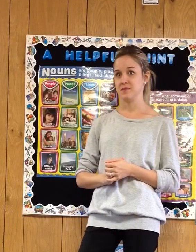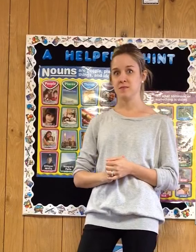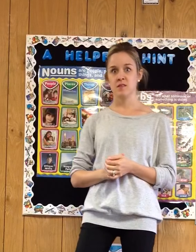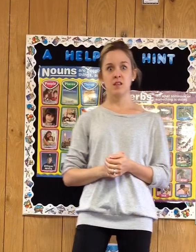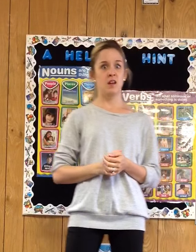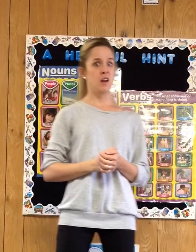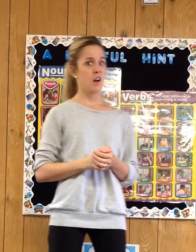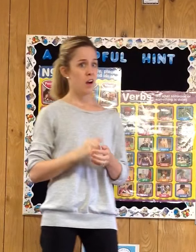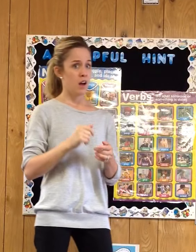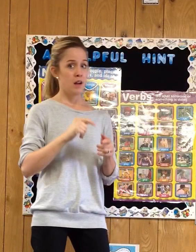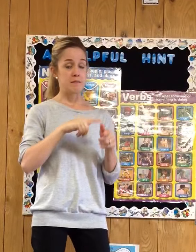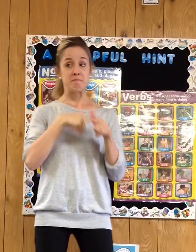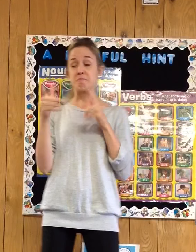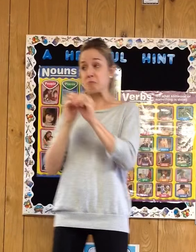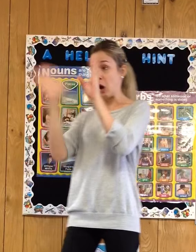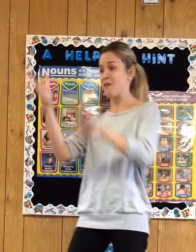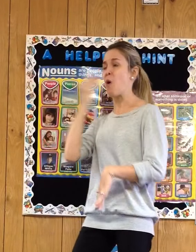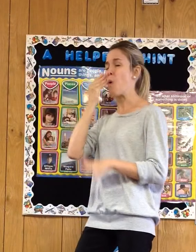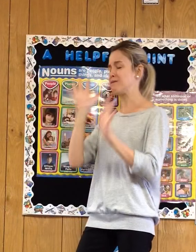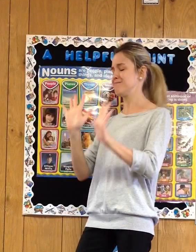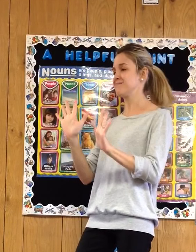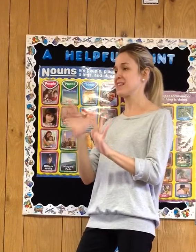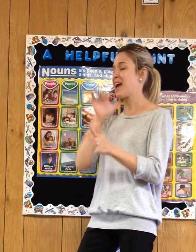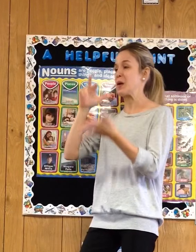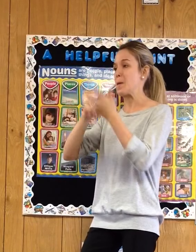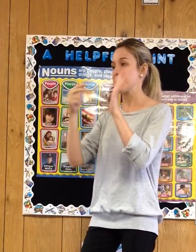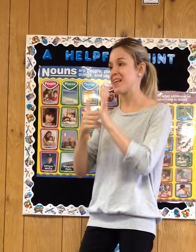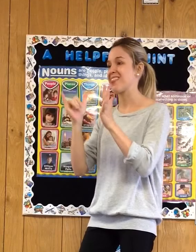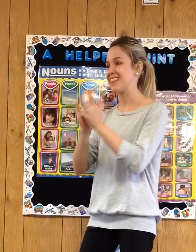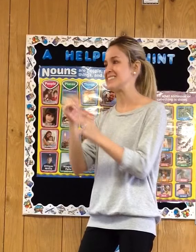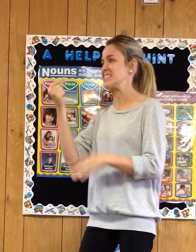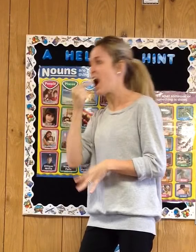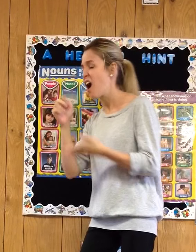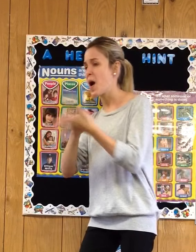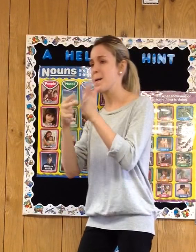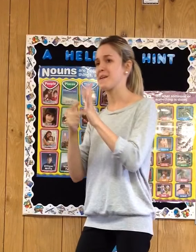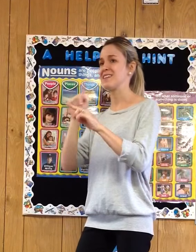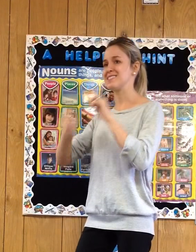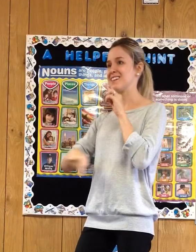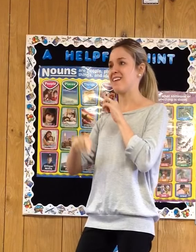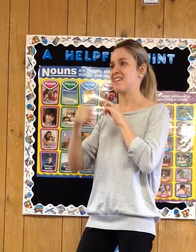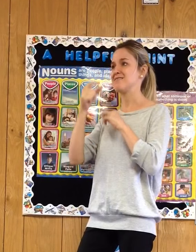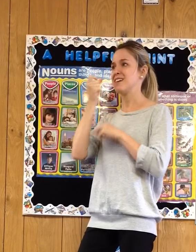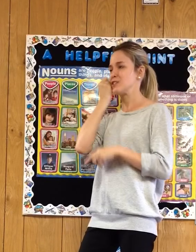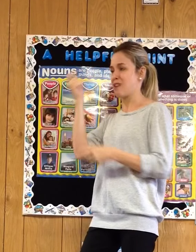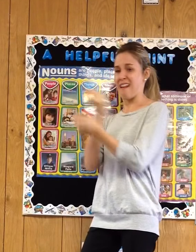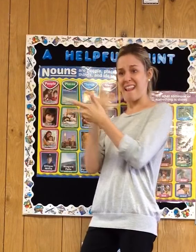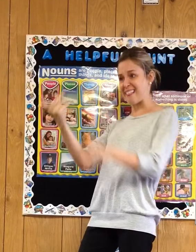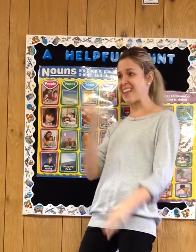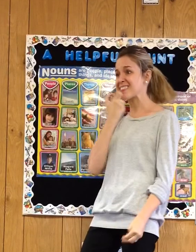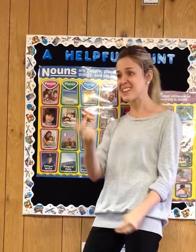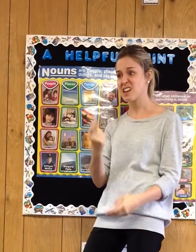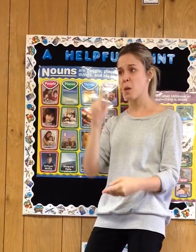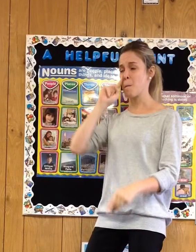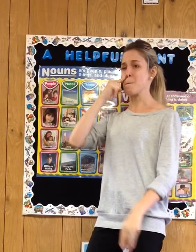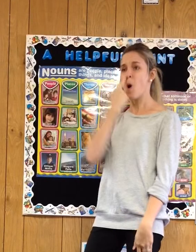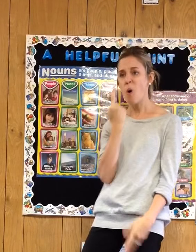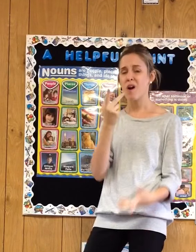And then she clarifies. She says, you know what? I don't mean that it sucks. I mean that I didn't understand a word of it. It's boring. Who